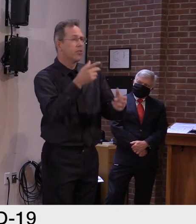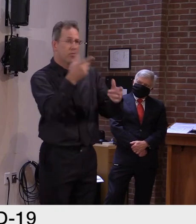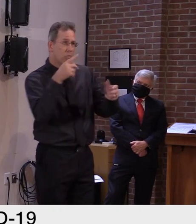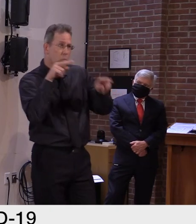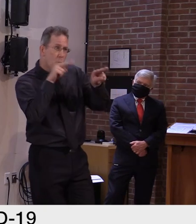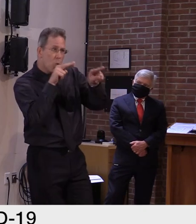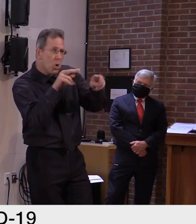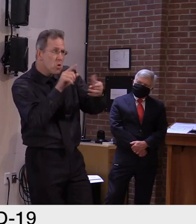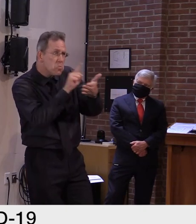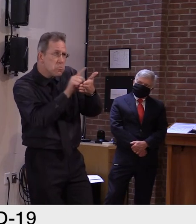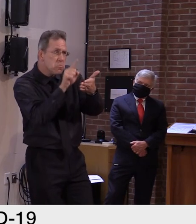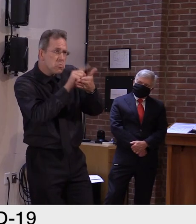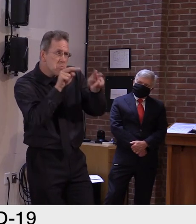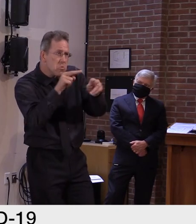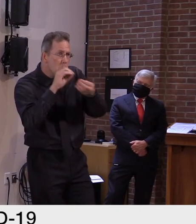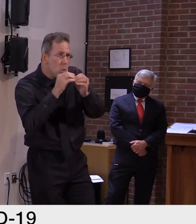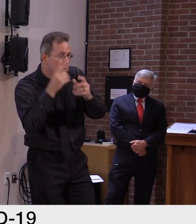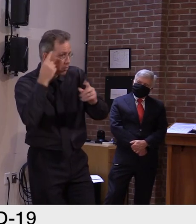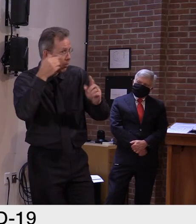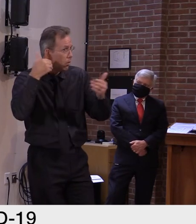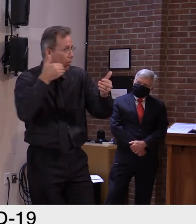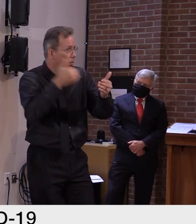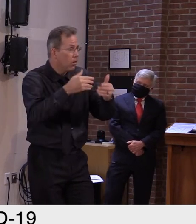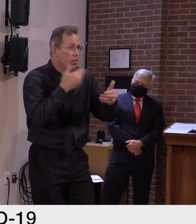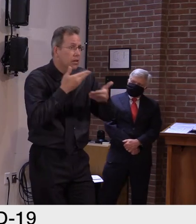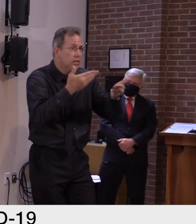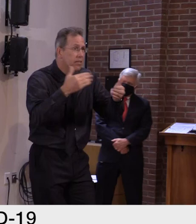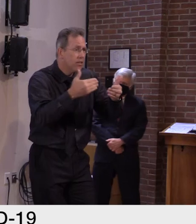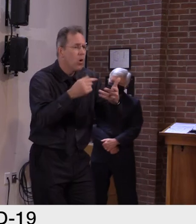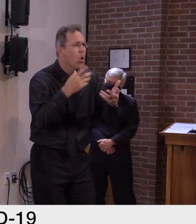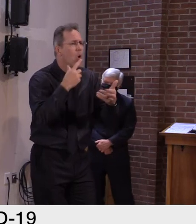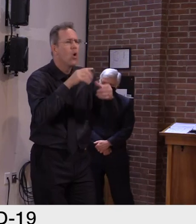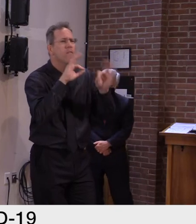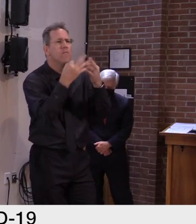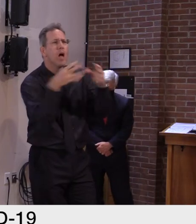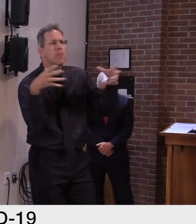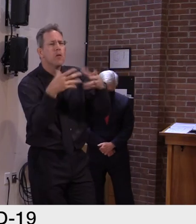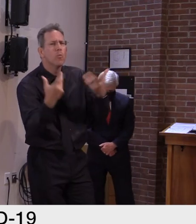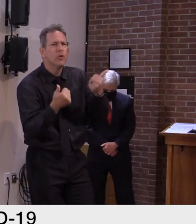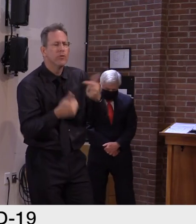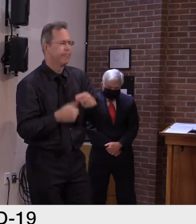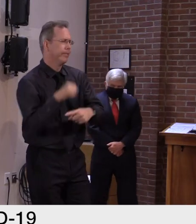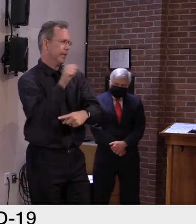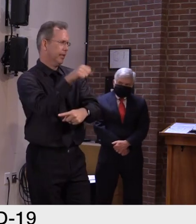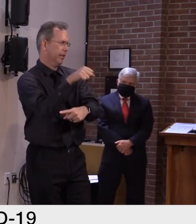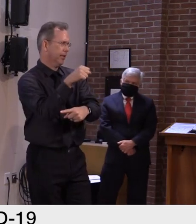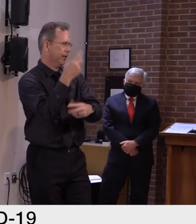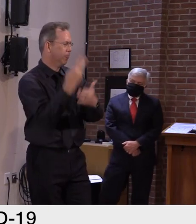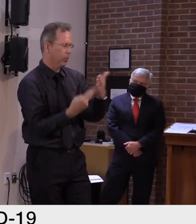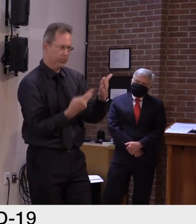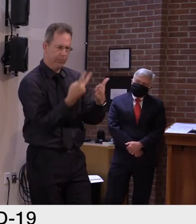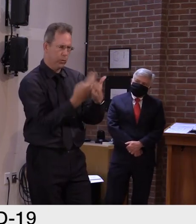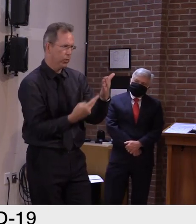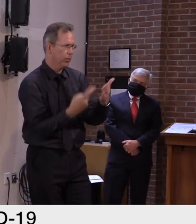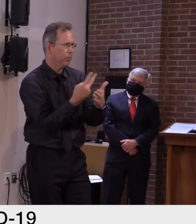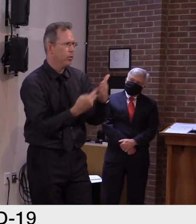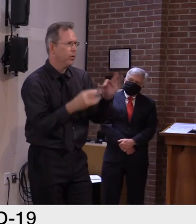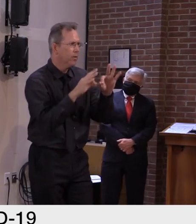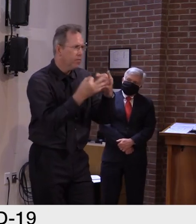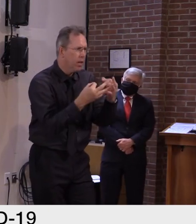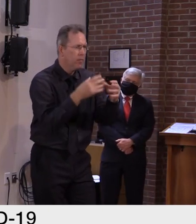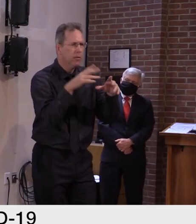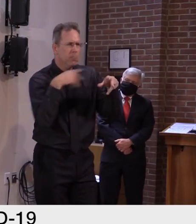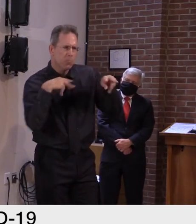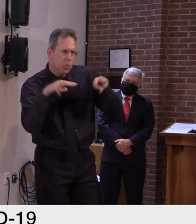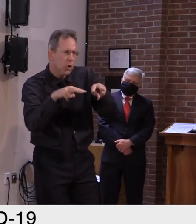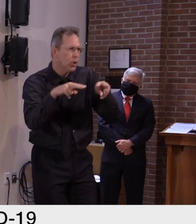saying. I know this is going to be unusual. This is going to be difficult. This is something that most of us have not